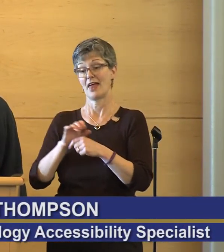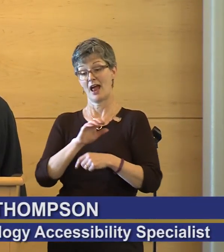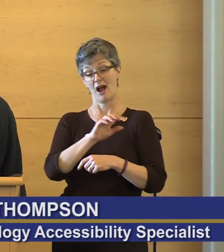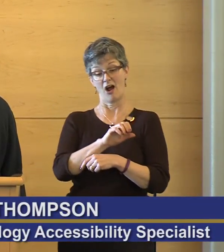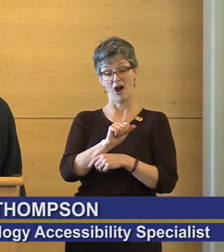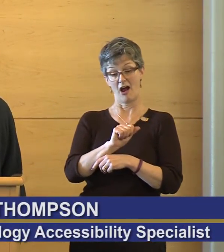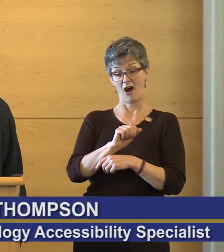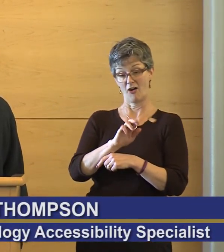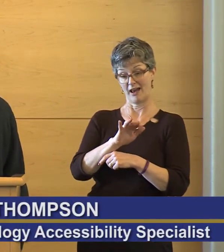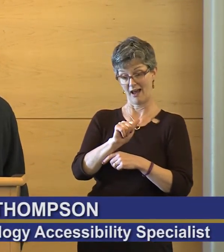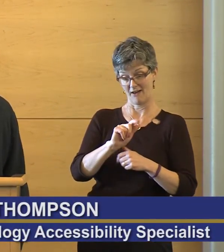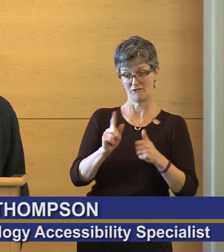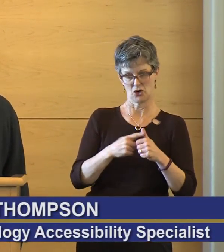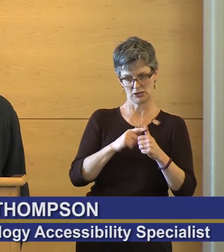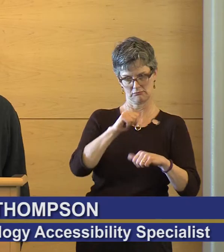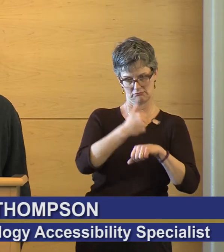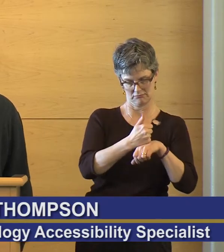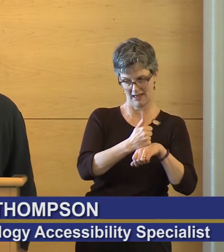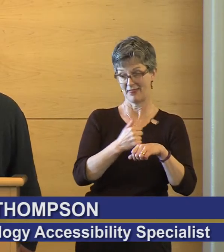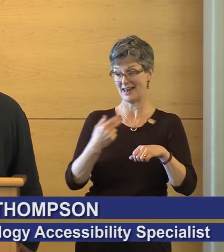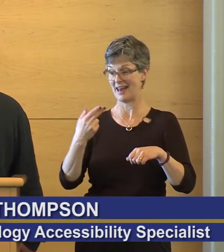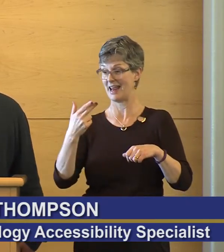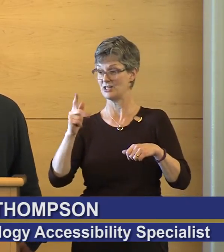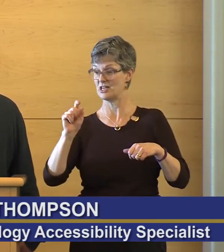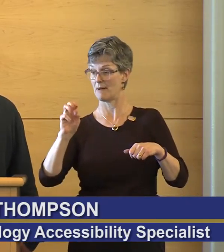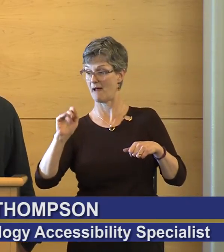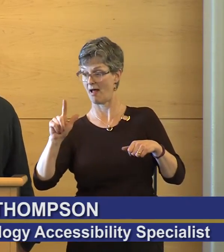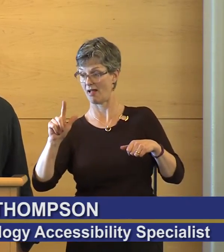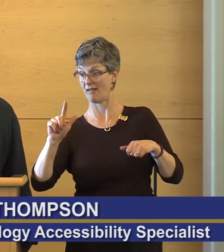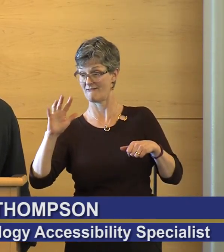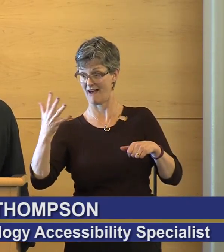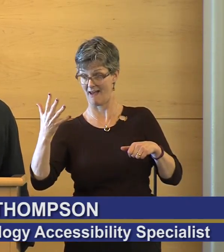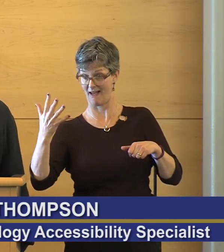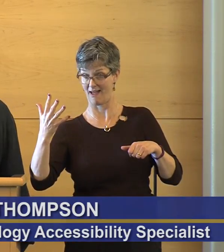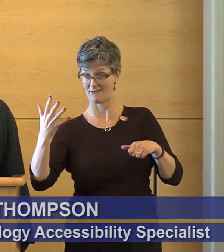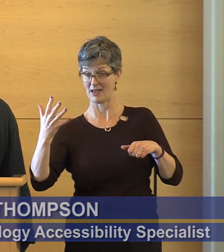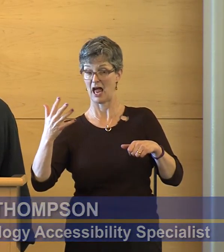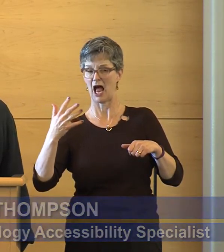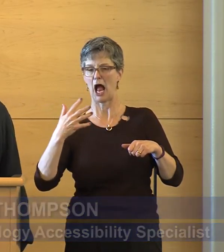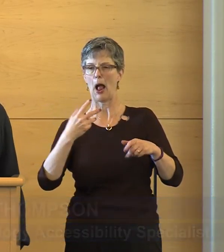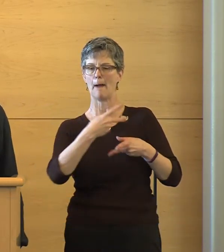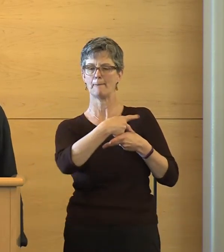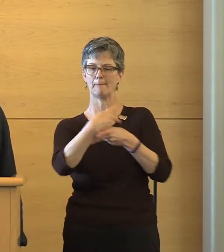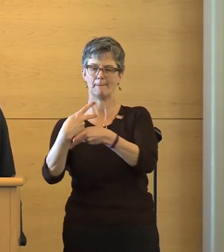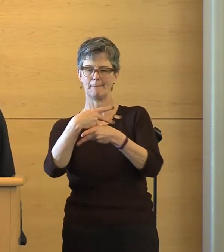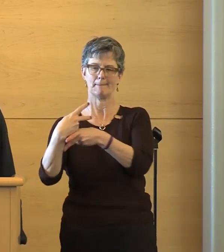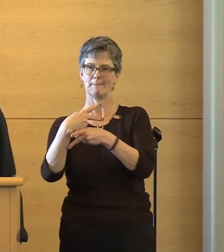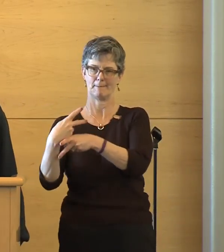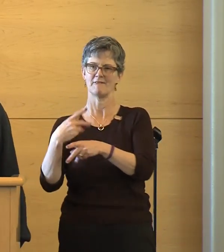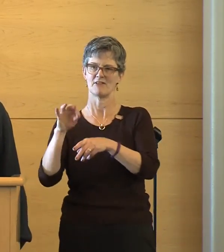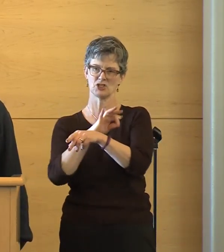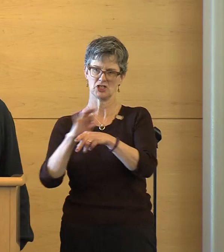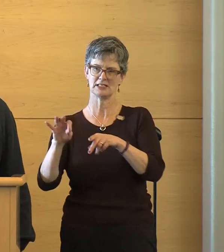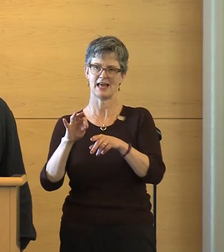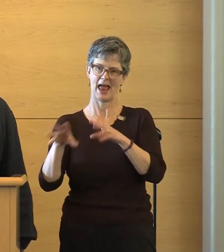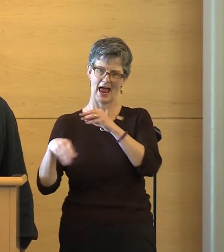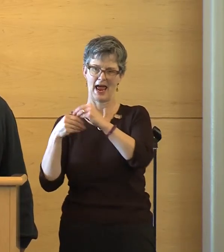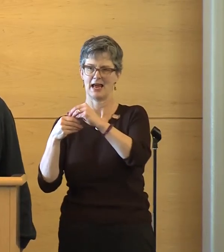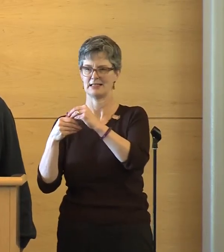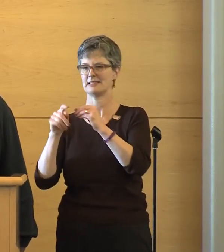Doesn't HTML5 address some of those ARIA roles that you talked about, like for navigation tags? Yeah, ARIA